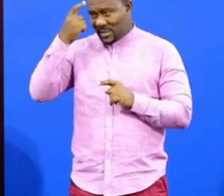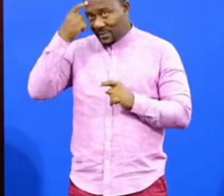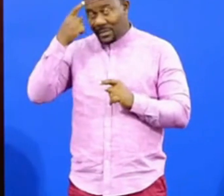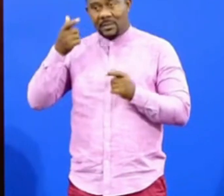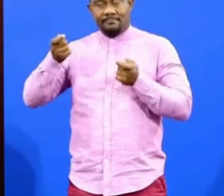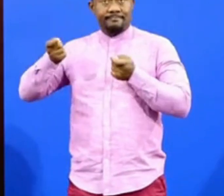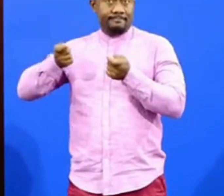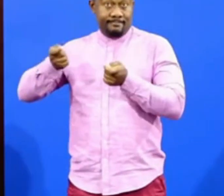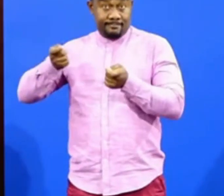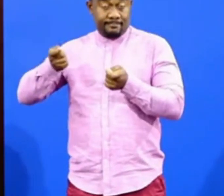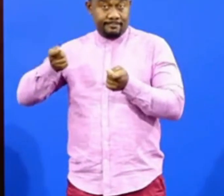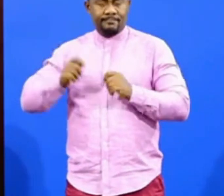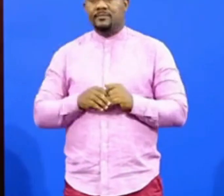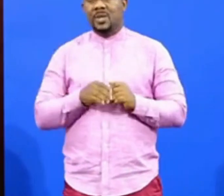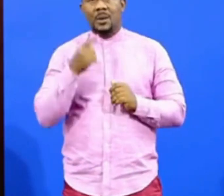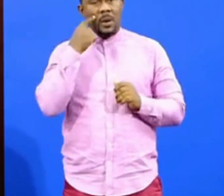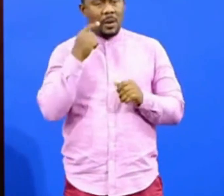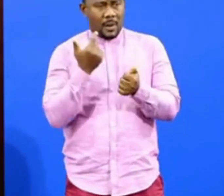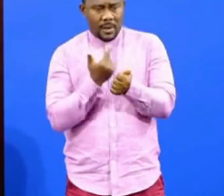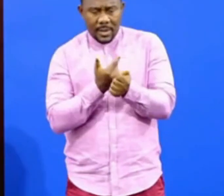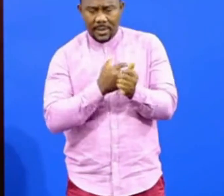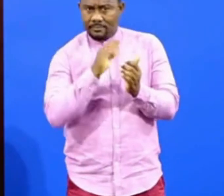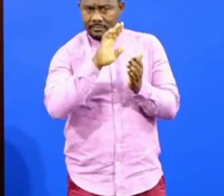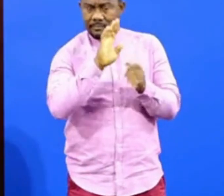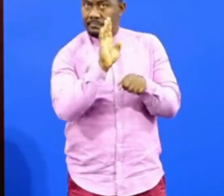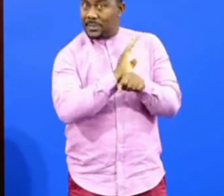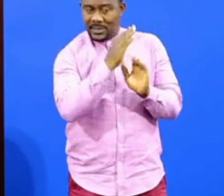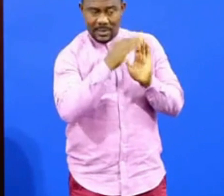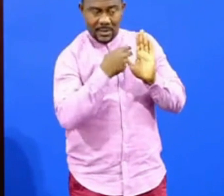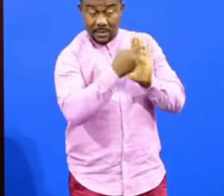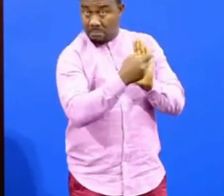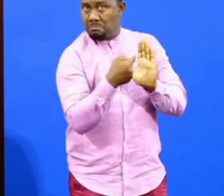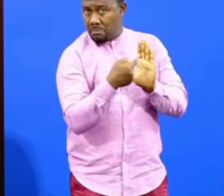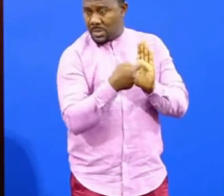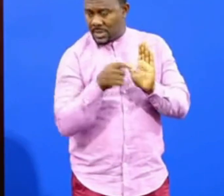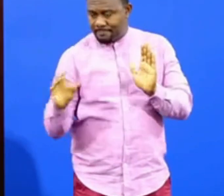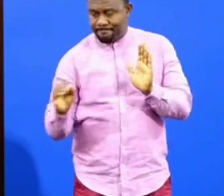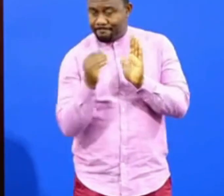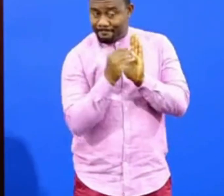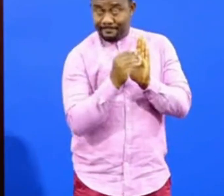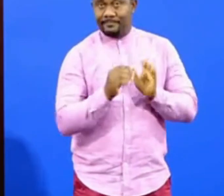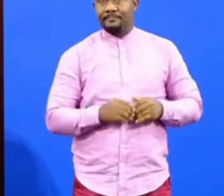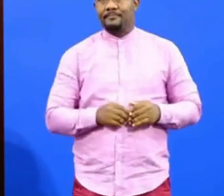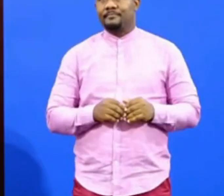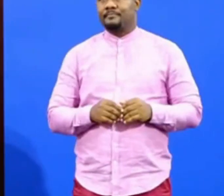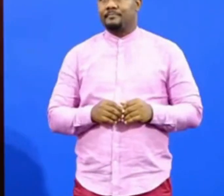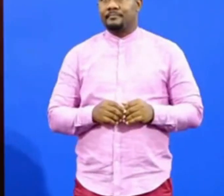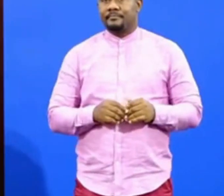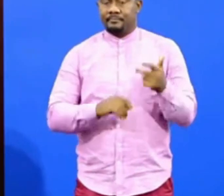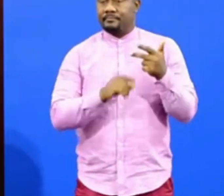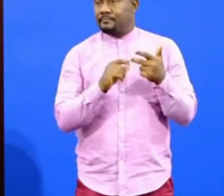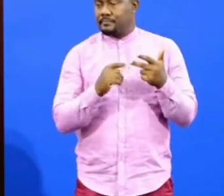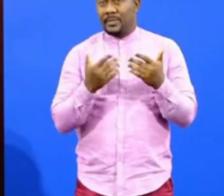what a commodity exchange seeks to do is a lot of social good. We'll talk about that in a few moments. So eventually, it will